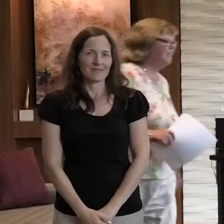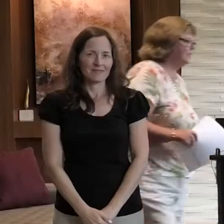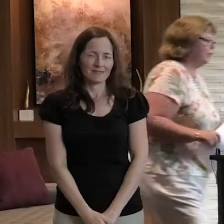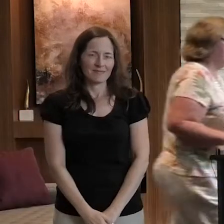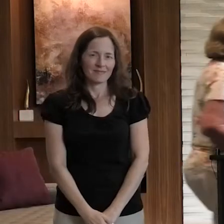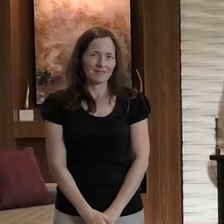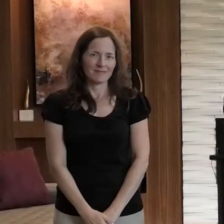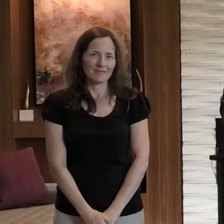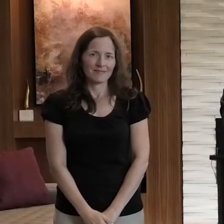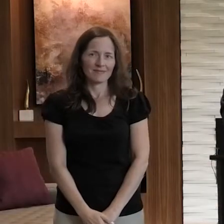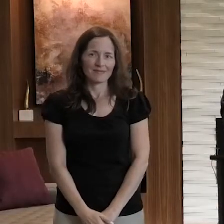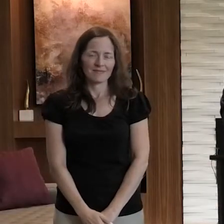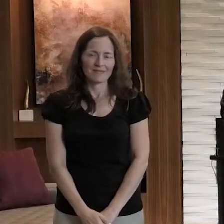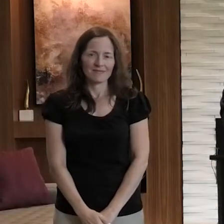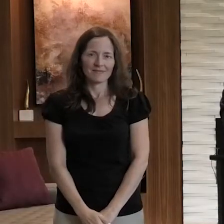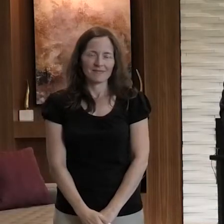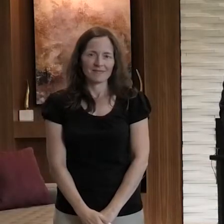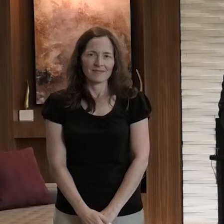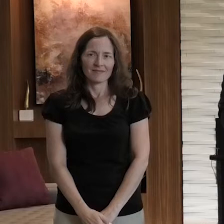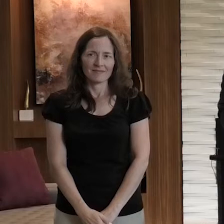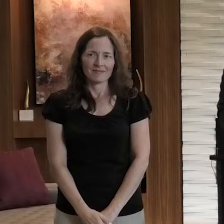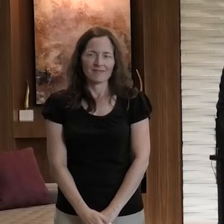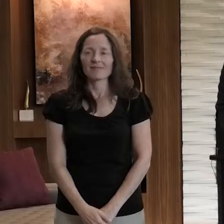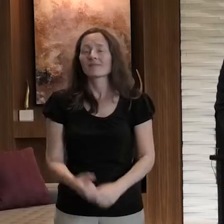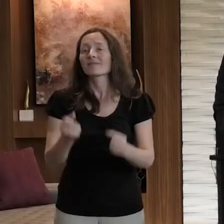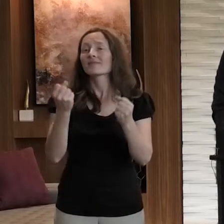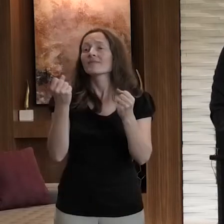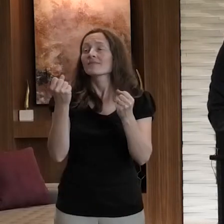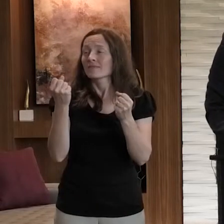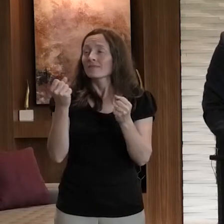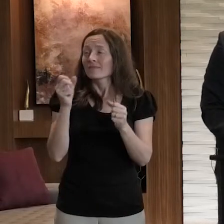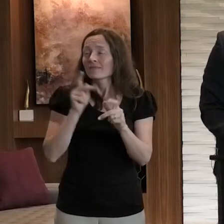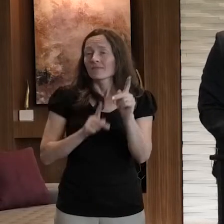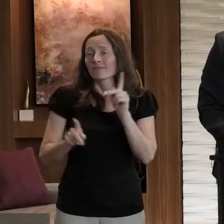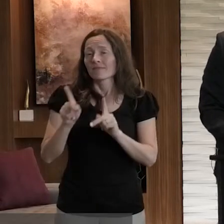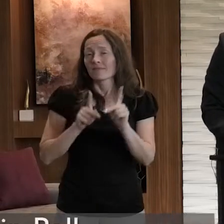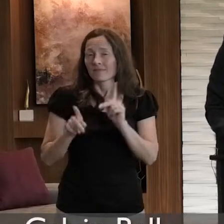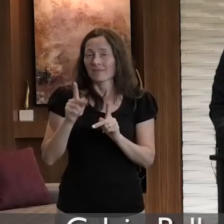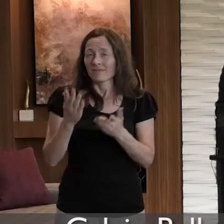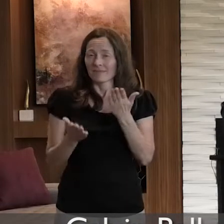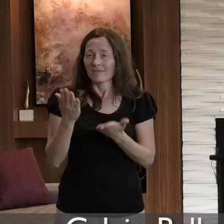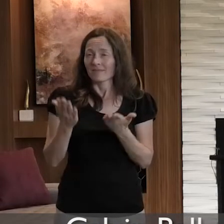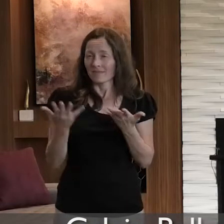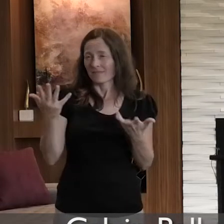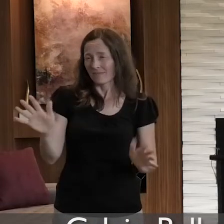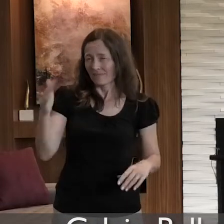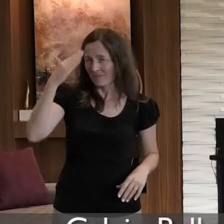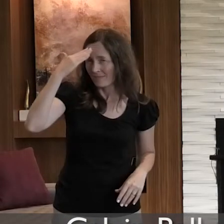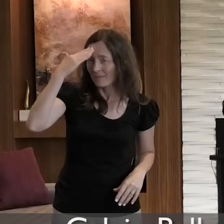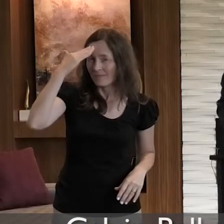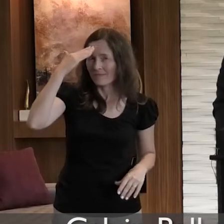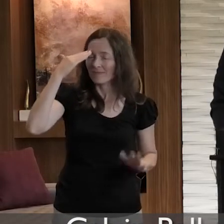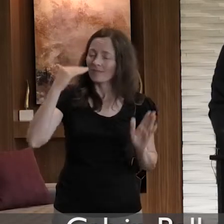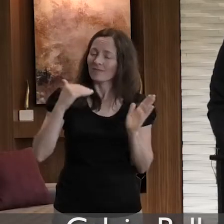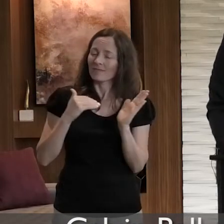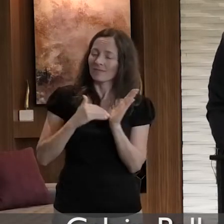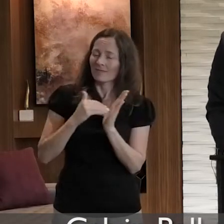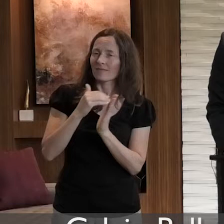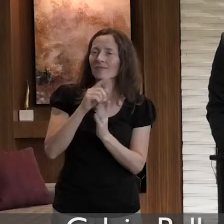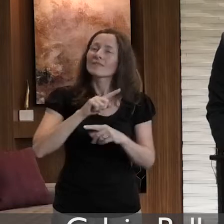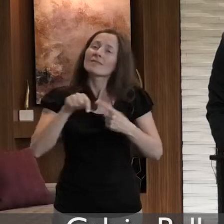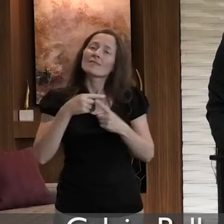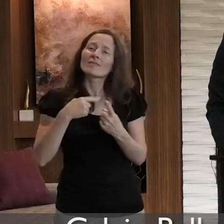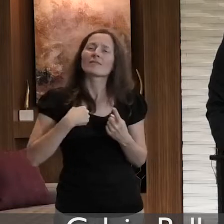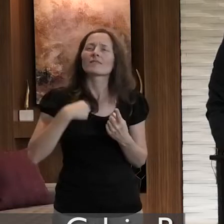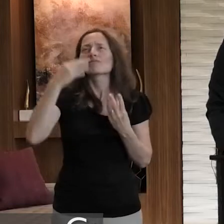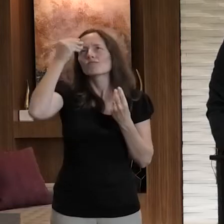Many people know that oftentimes, as I think about the decisions